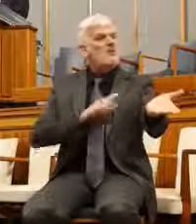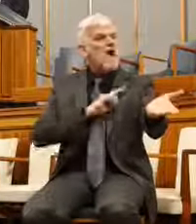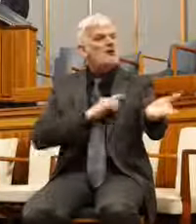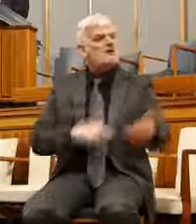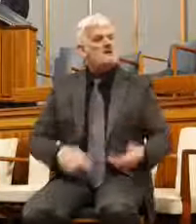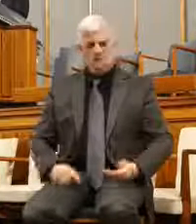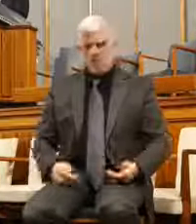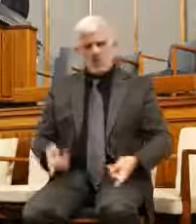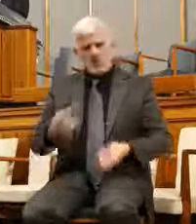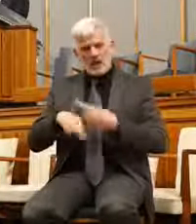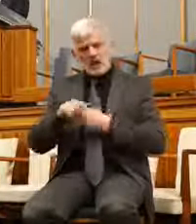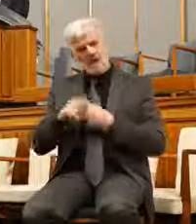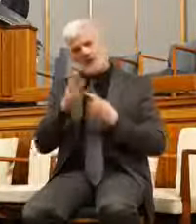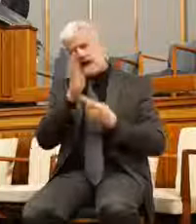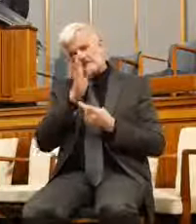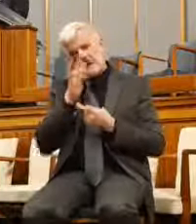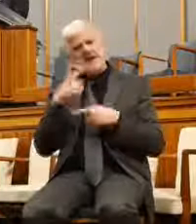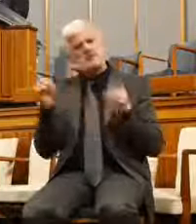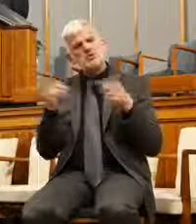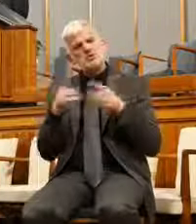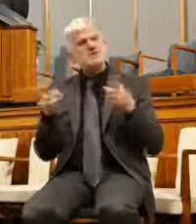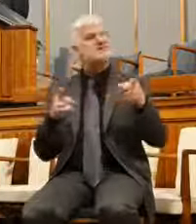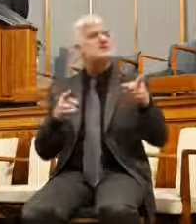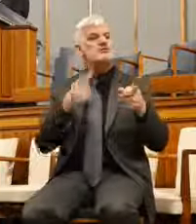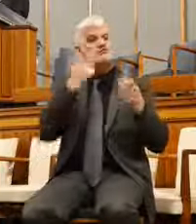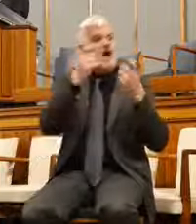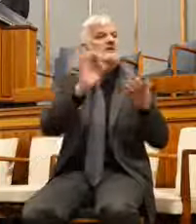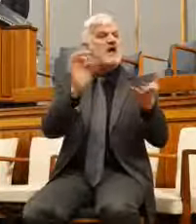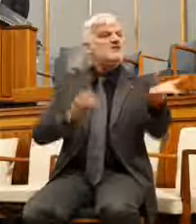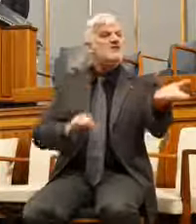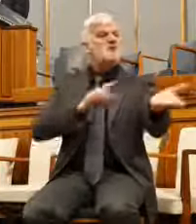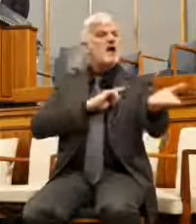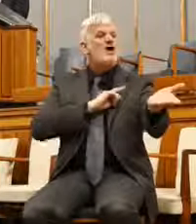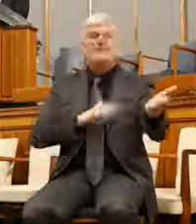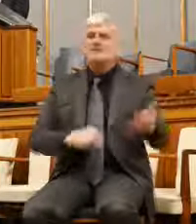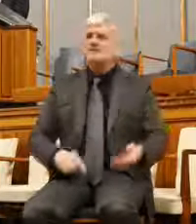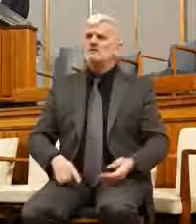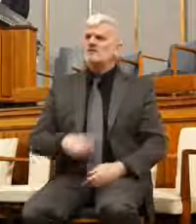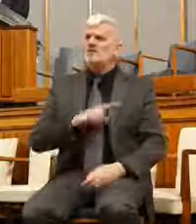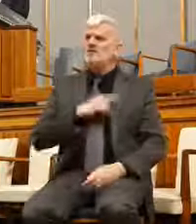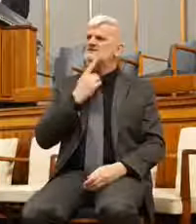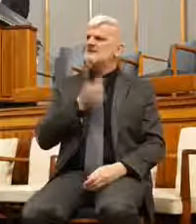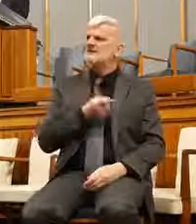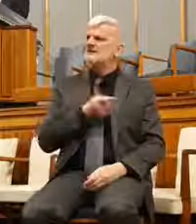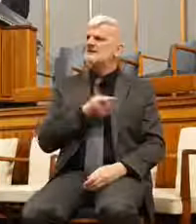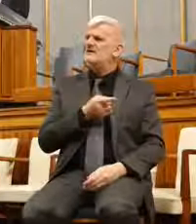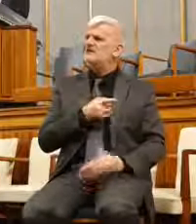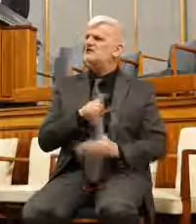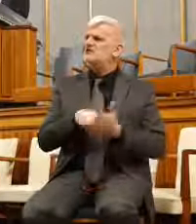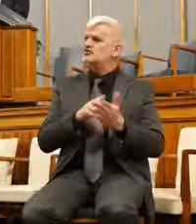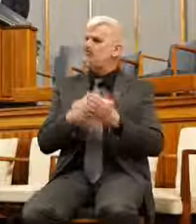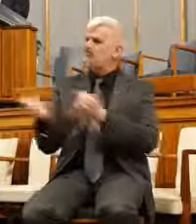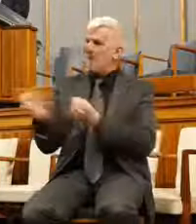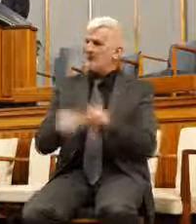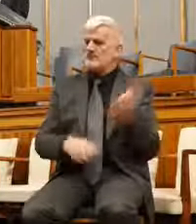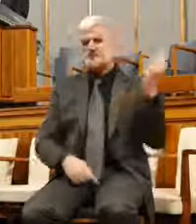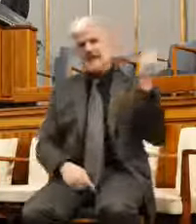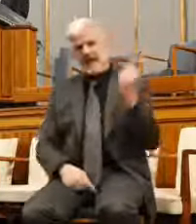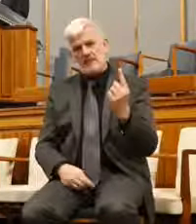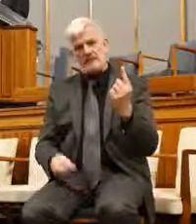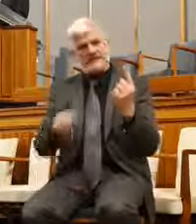have mourned unto you and ye have not lamented. For John came neither eating nor drinking,